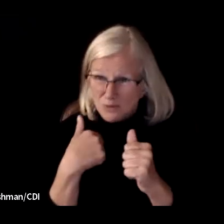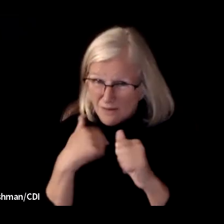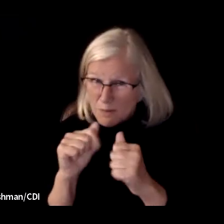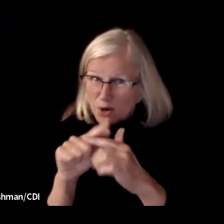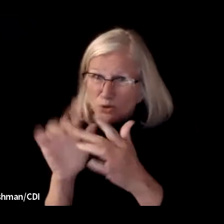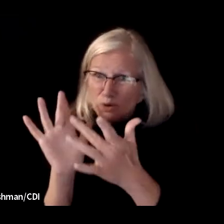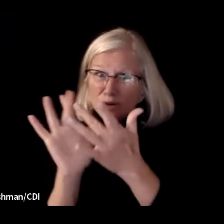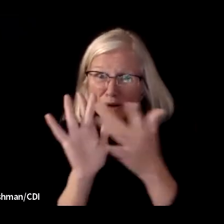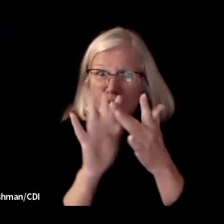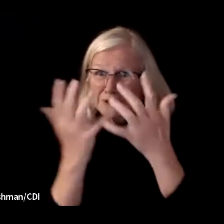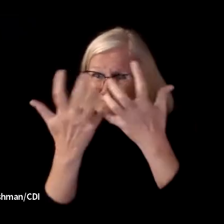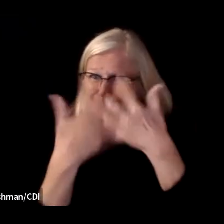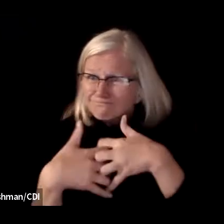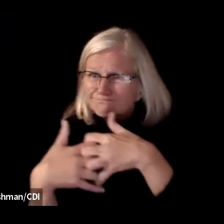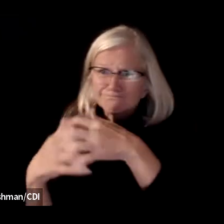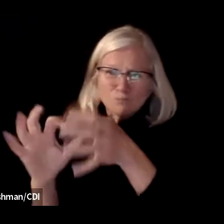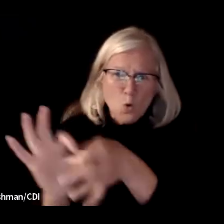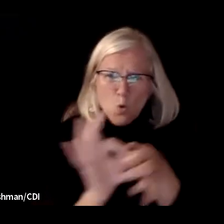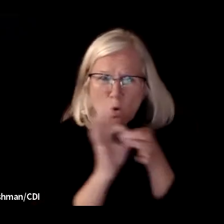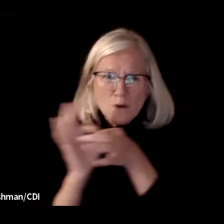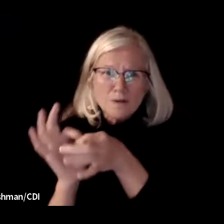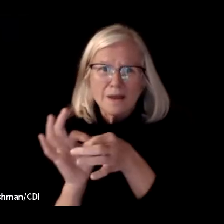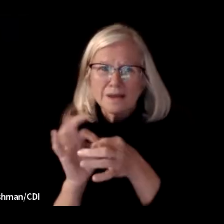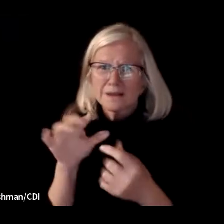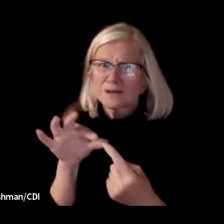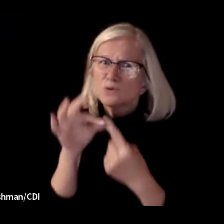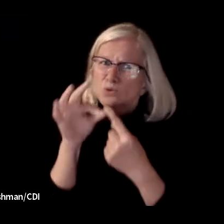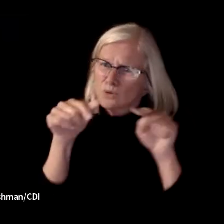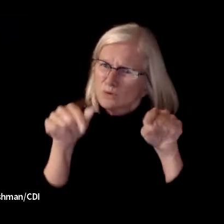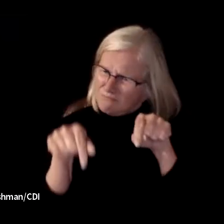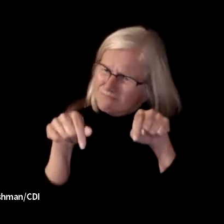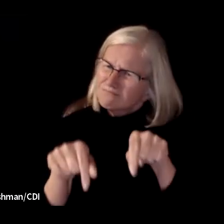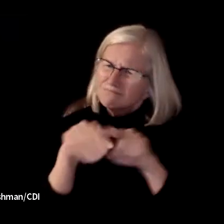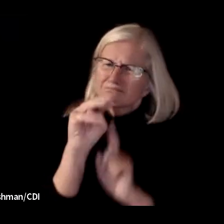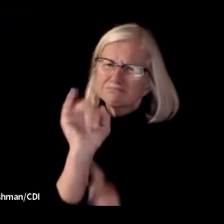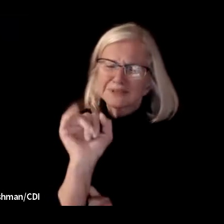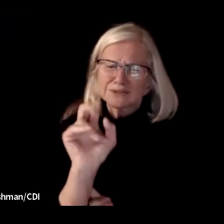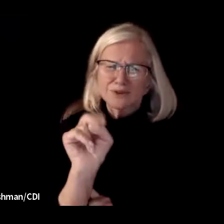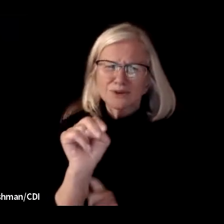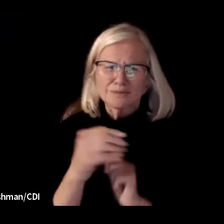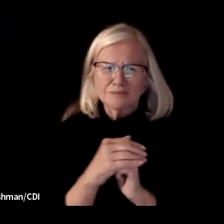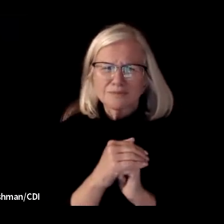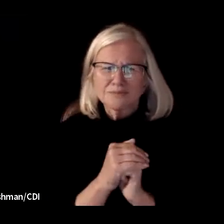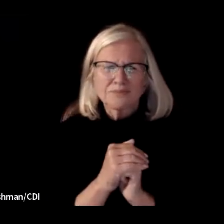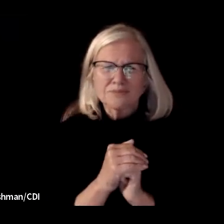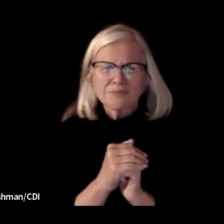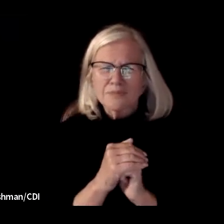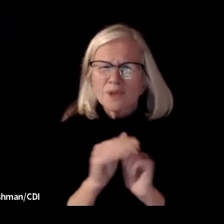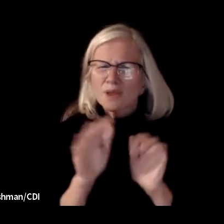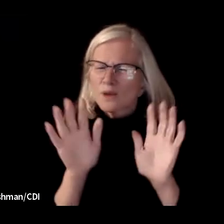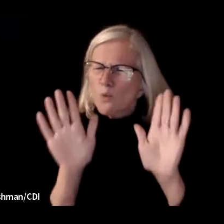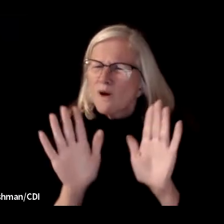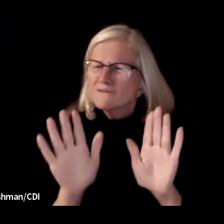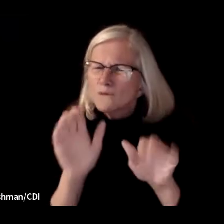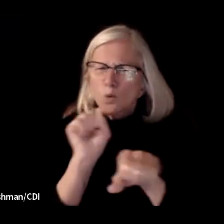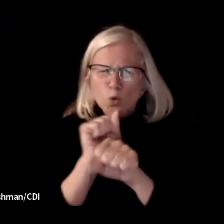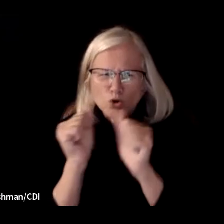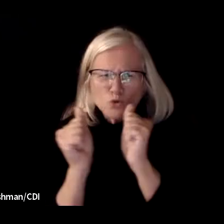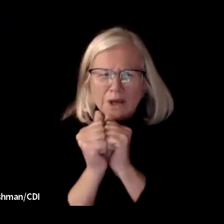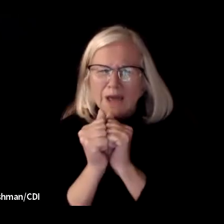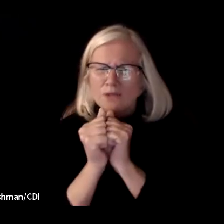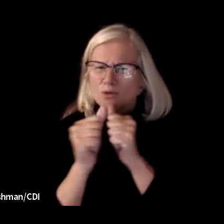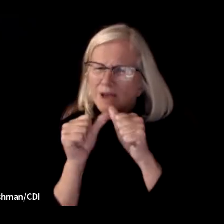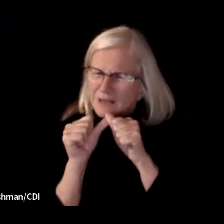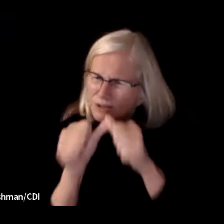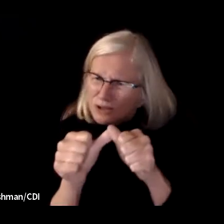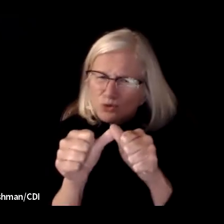I think, is very unique to Minnesota and really a stellar way of how we work together. And how we must continue to work together to deal with